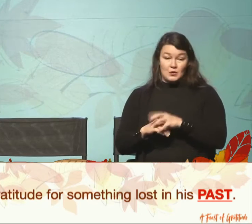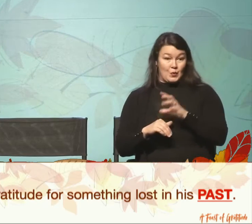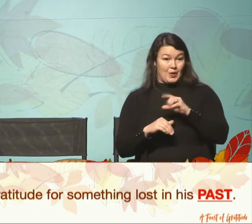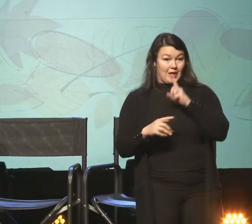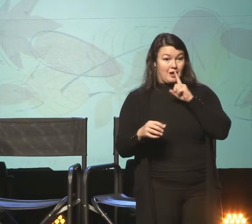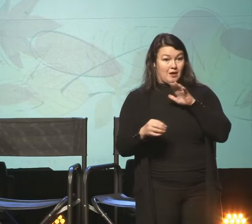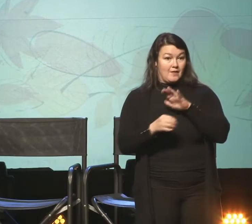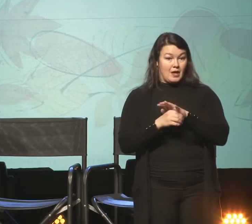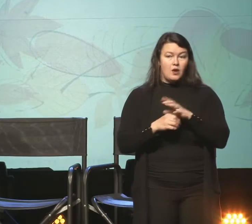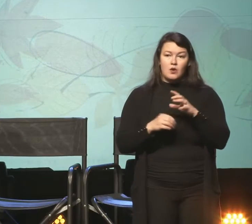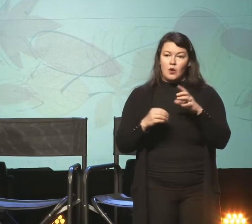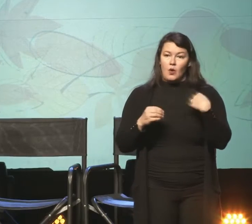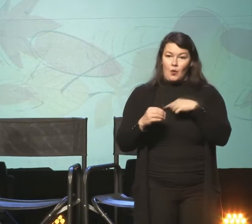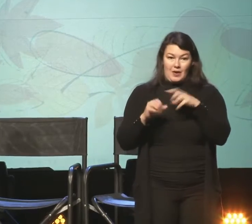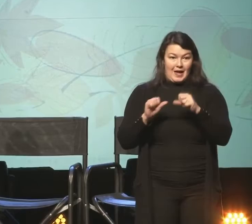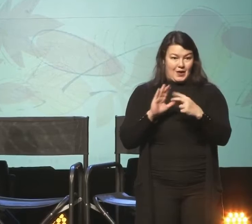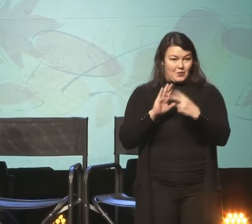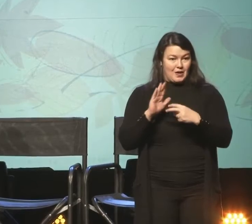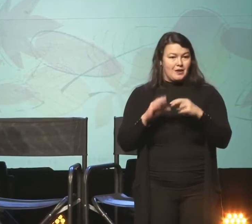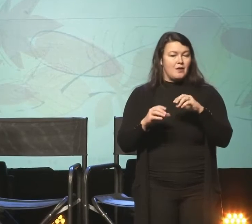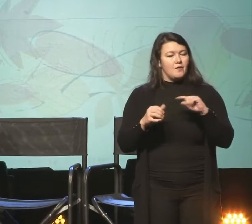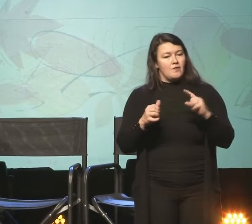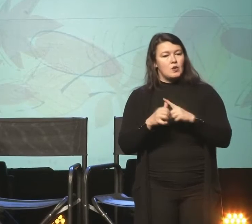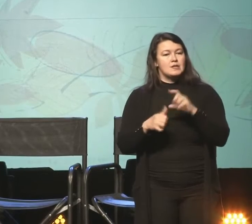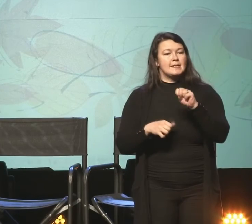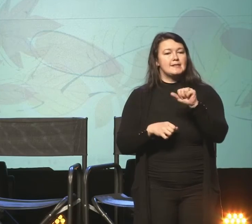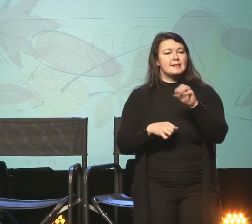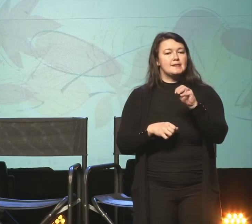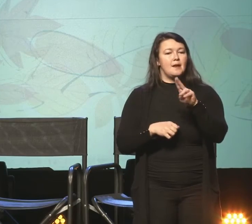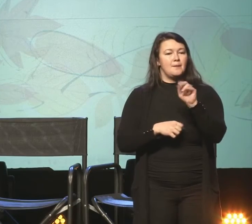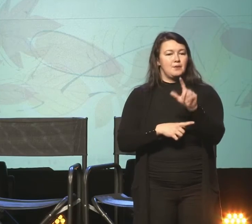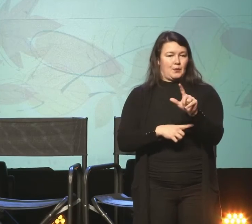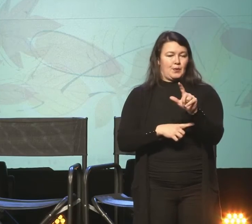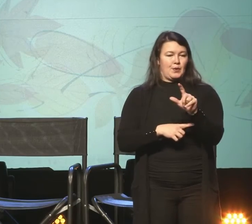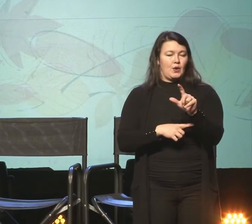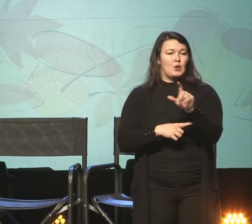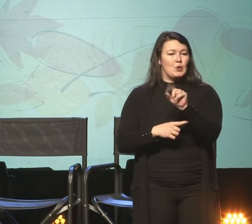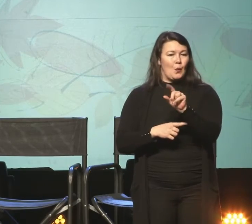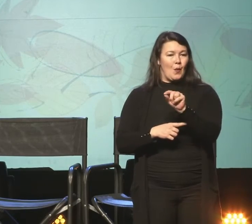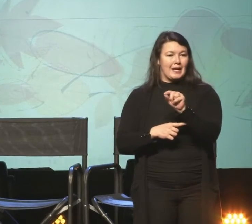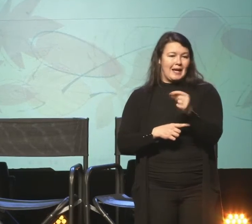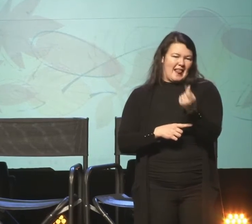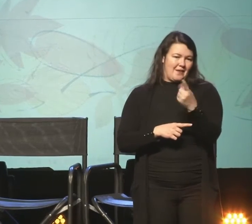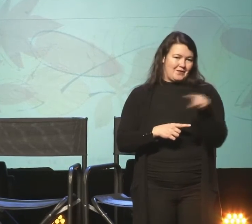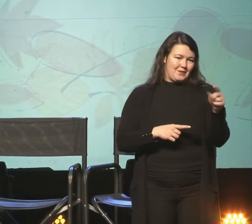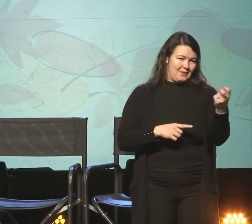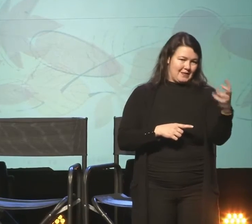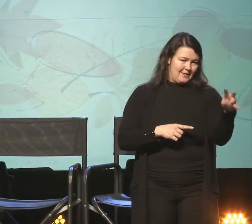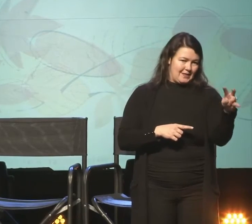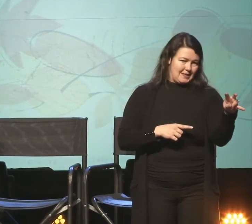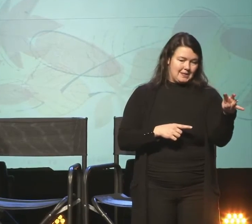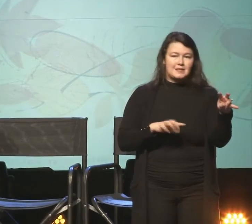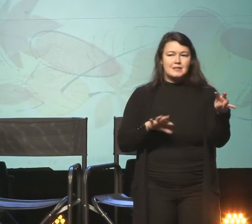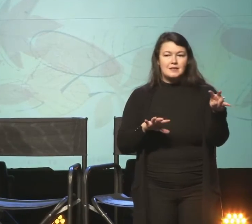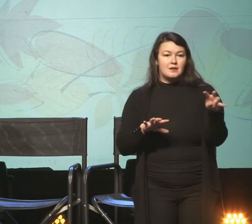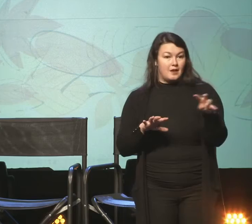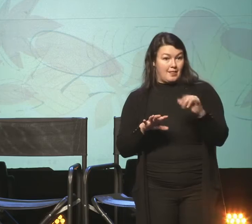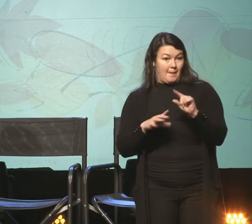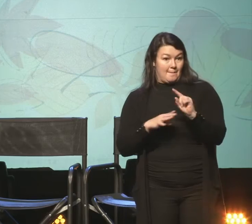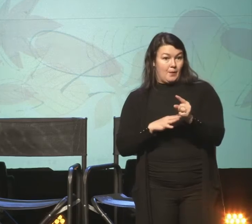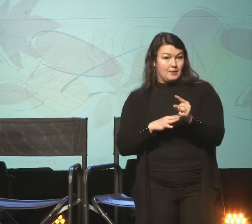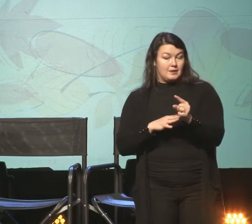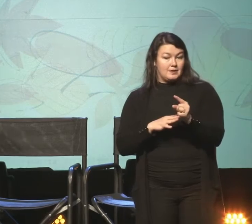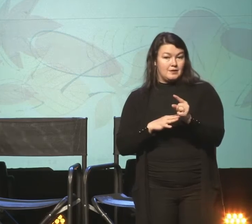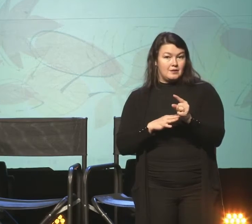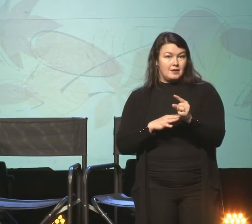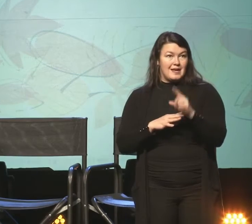read about it if you're interested in 1 Samuel 20, verses 11 through 17, is this moment where David's pretty sure